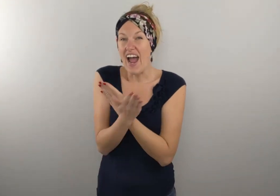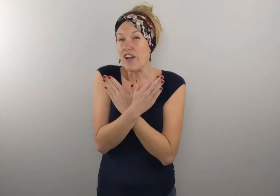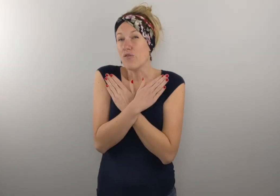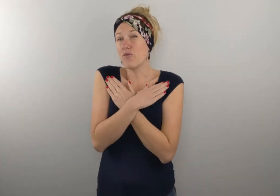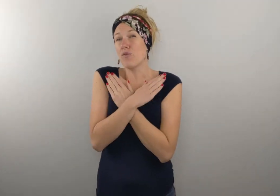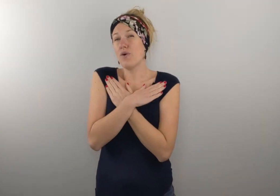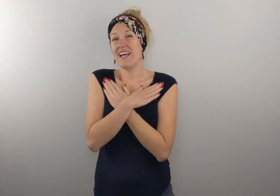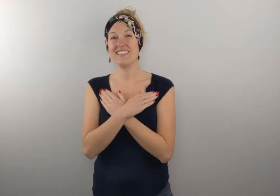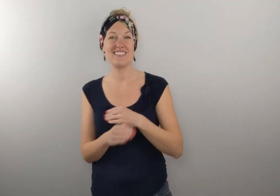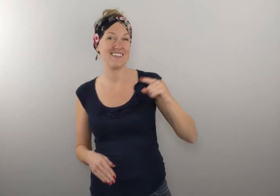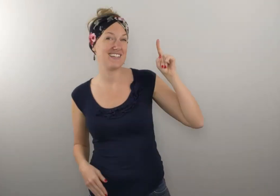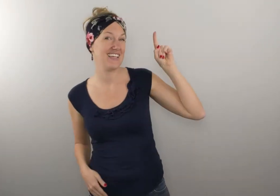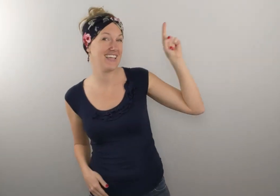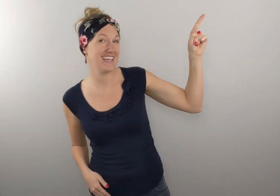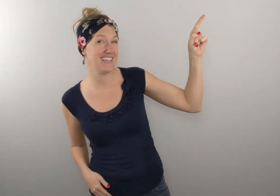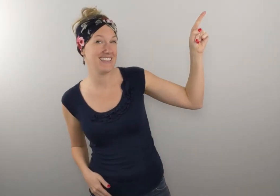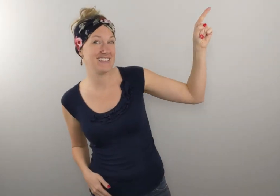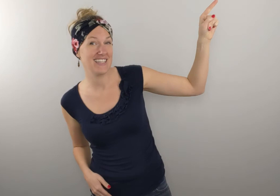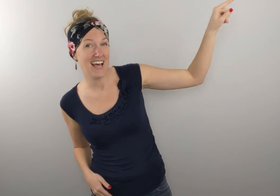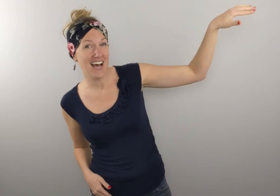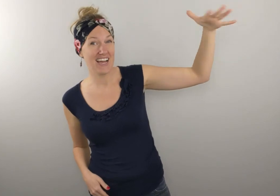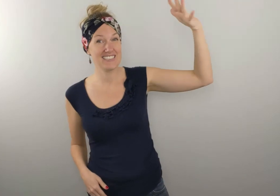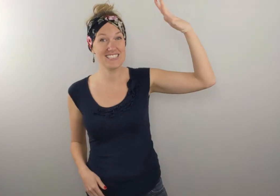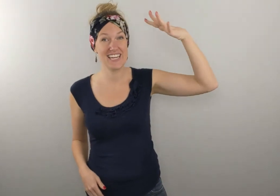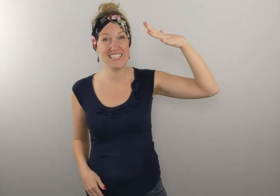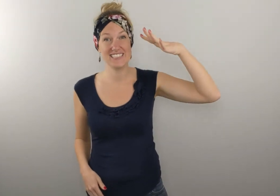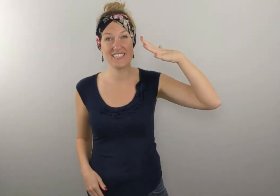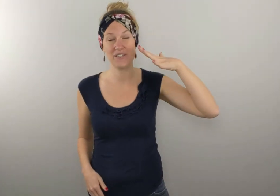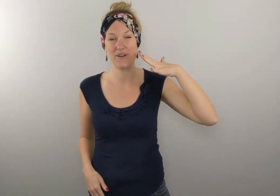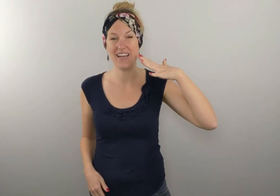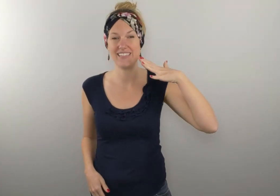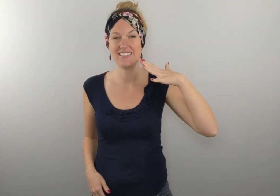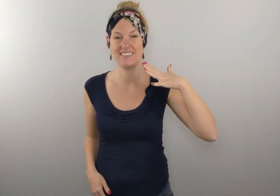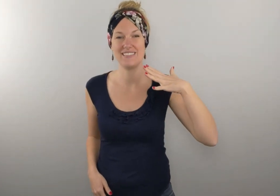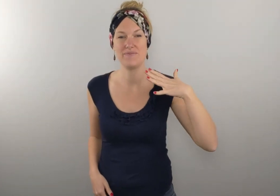I rest on his unchanging grace.